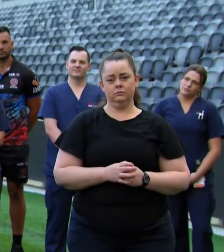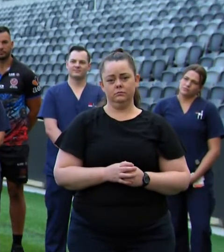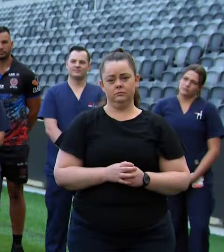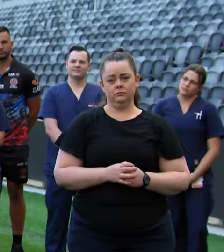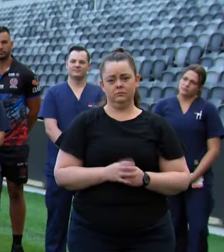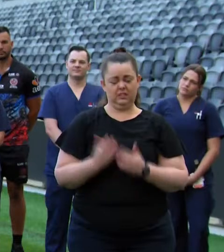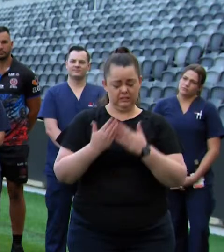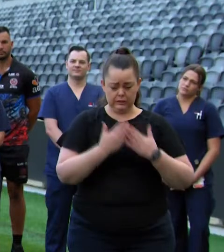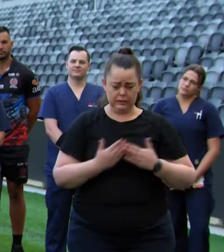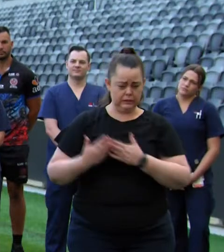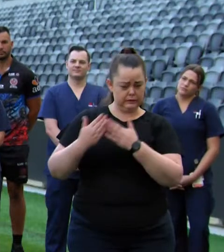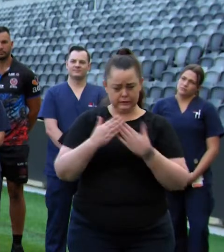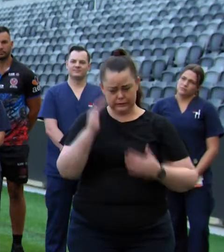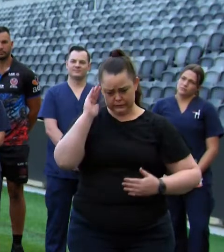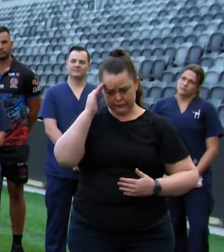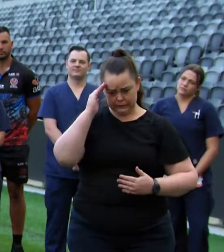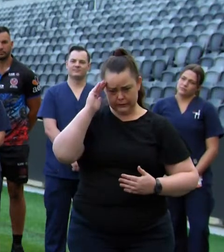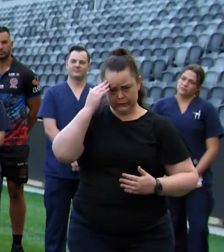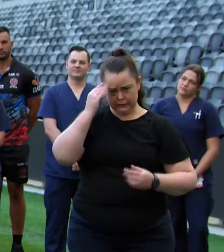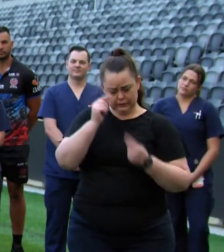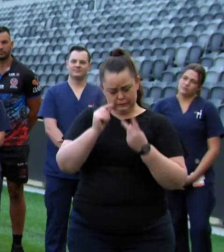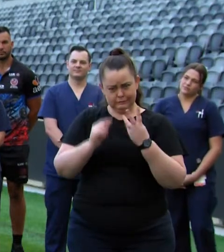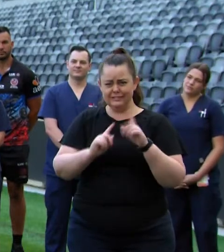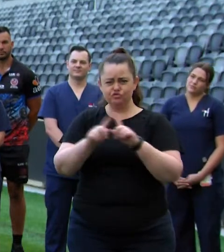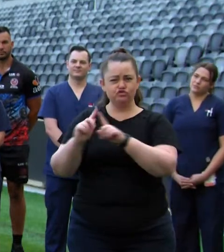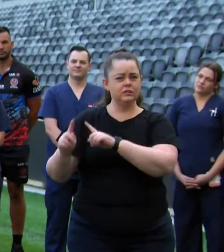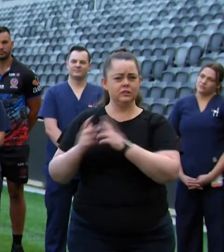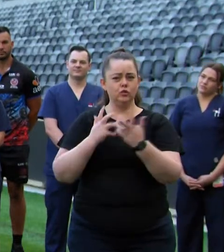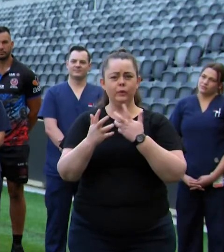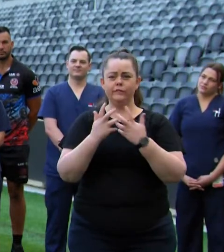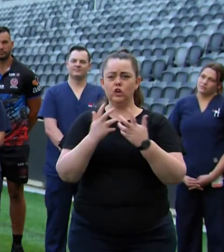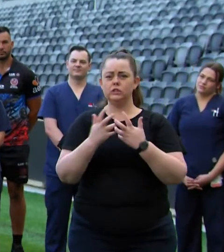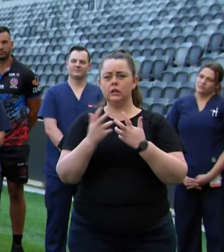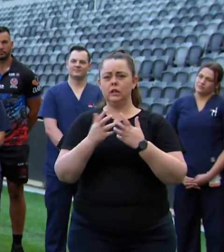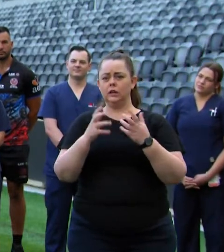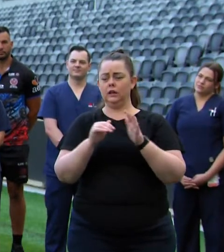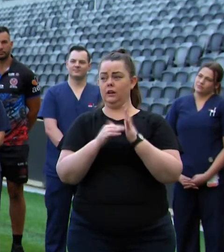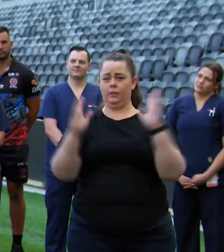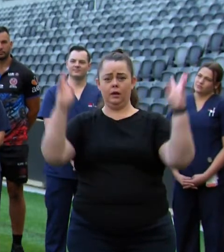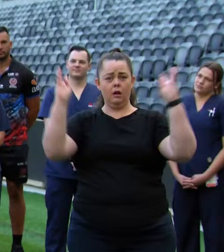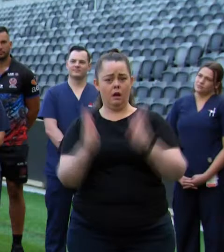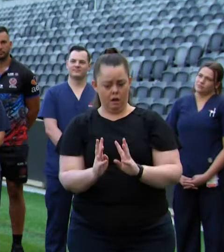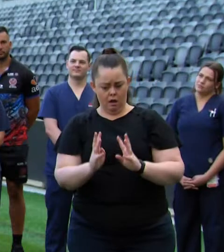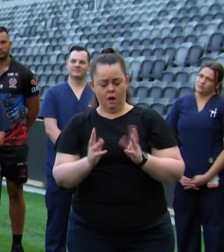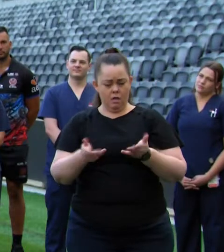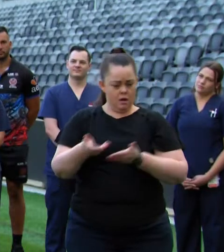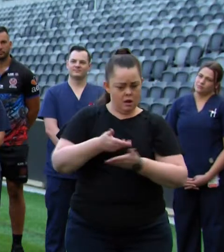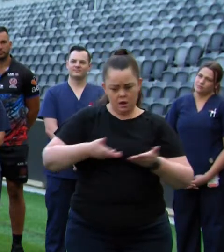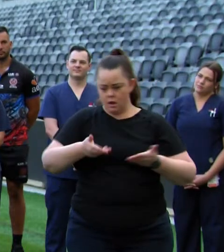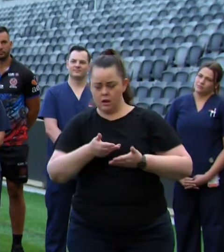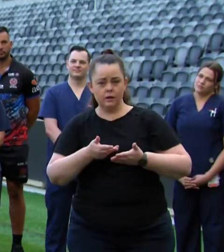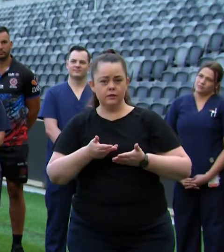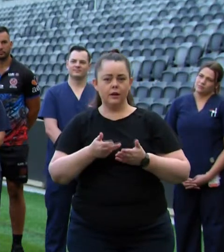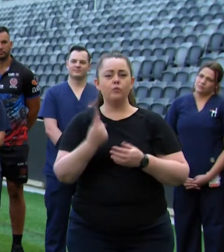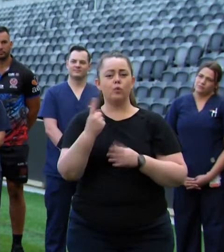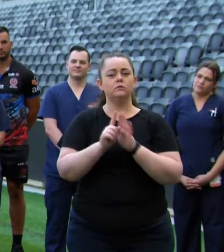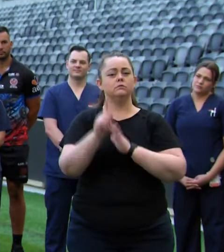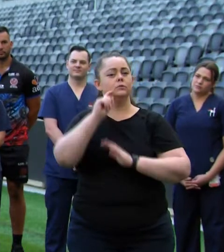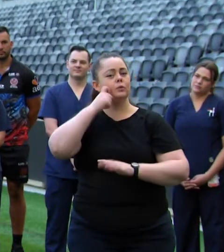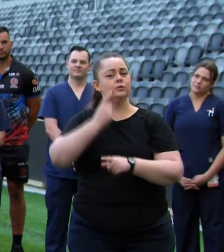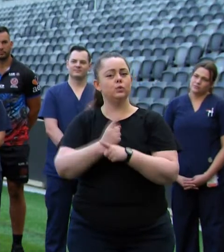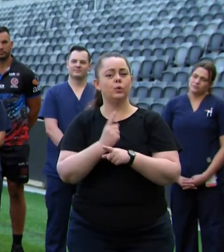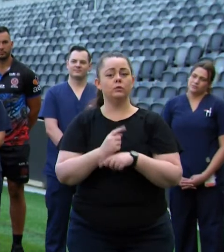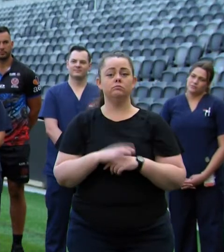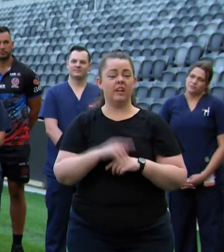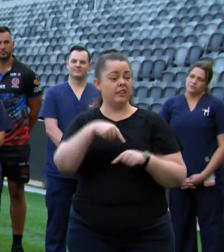Sydney University and Sydney University. And this group are going, they've just been talking to me, they're all heading off to local hospitals, so